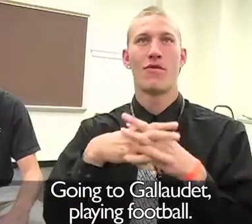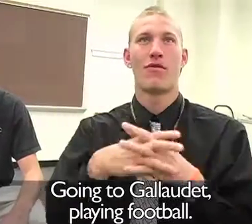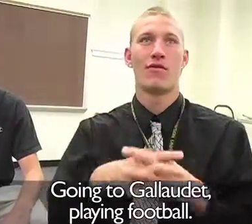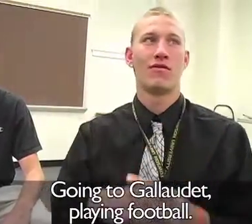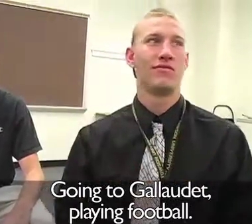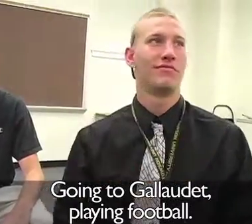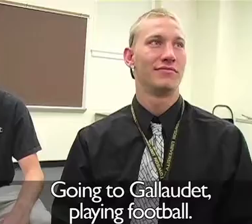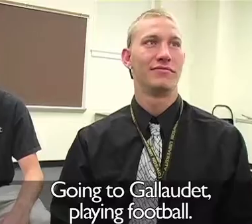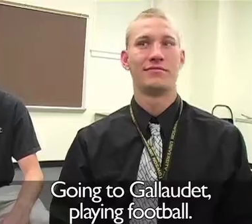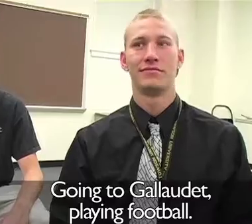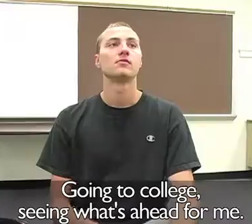Gallaudet playing football.